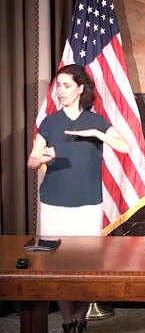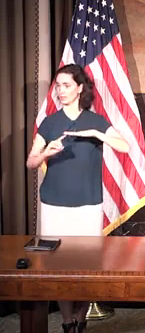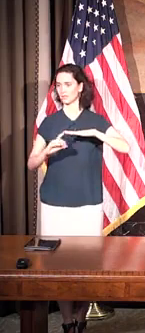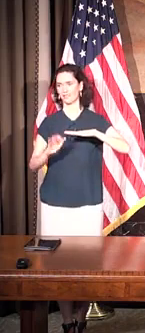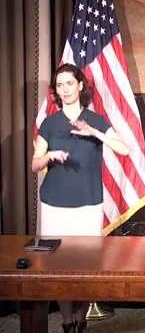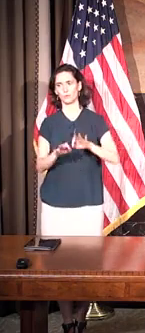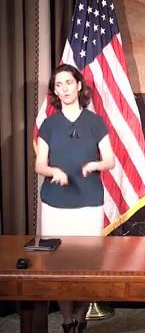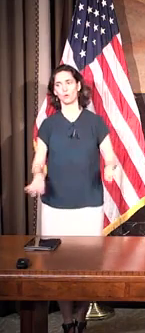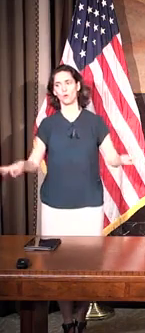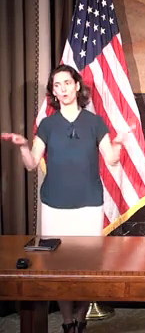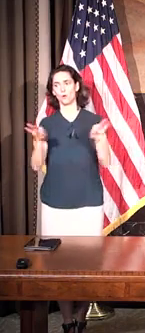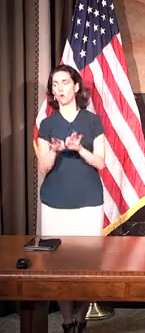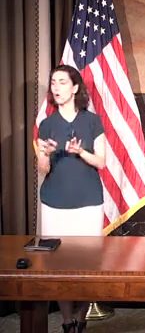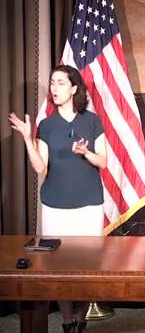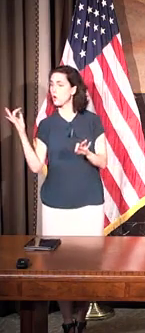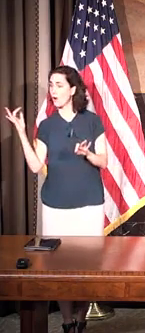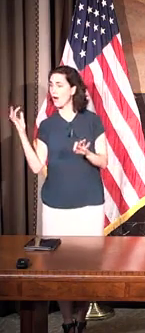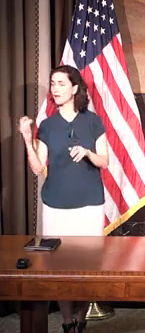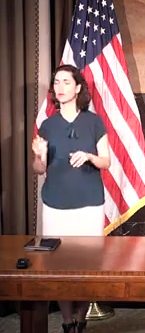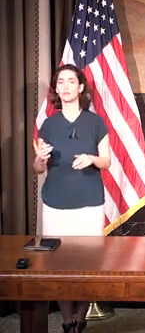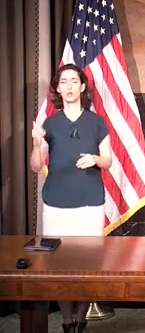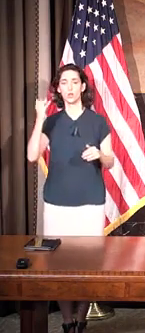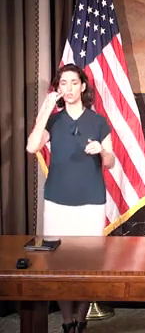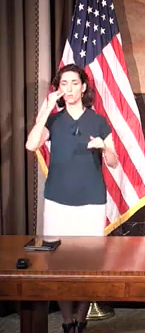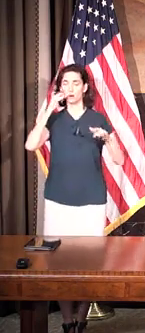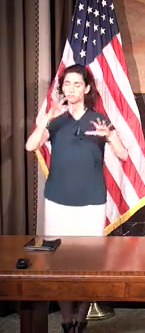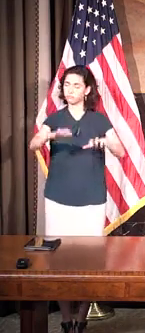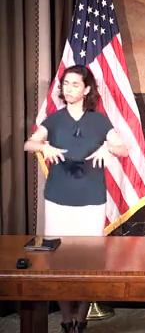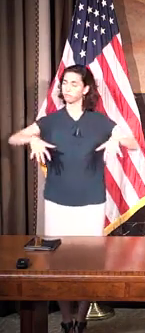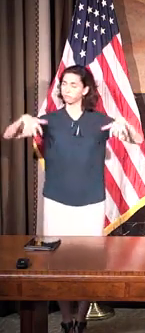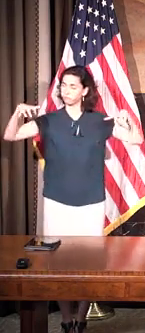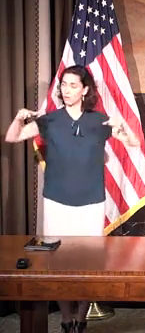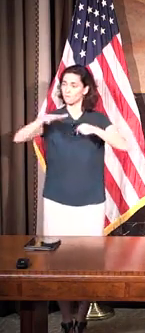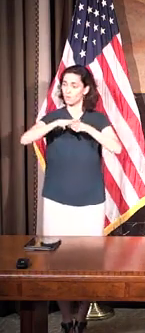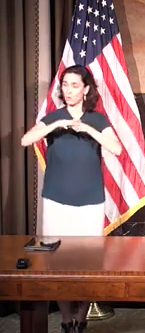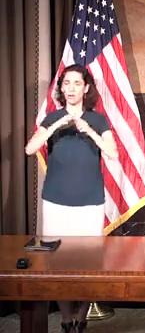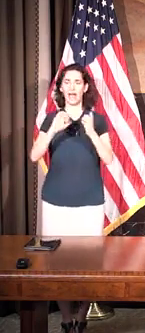important because you cannot physically distance if you don't have a reduced occupancy